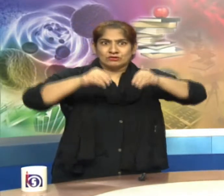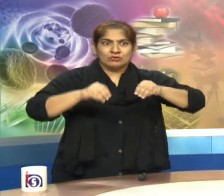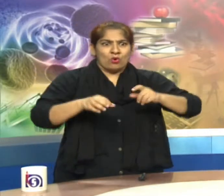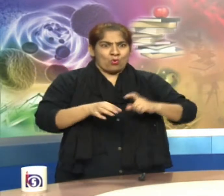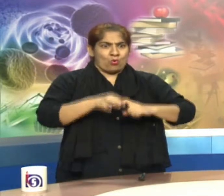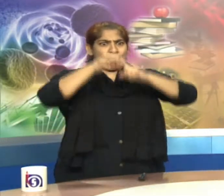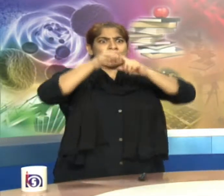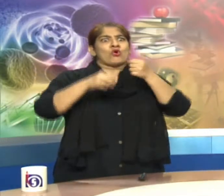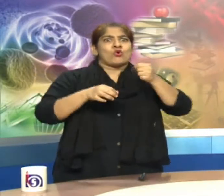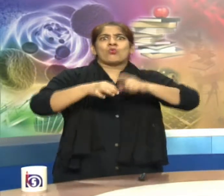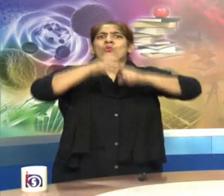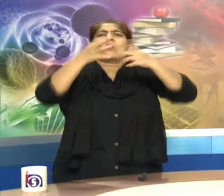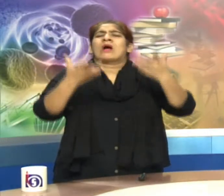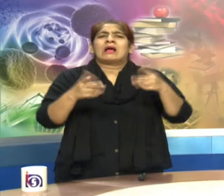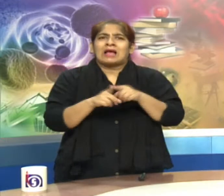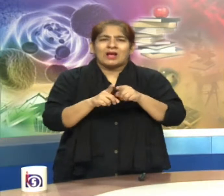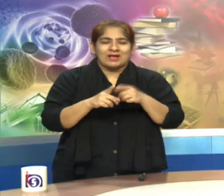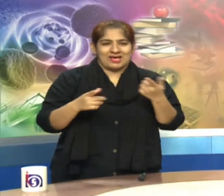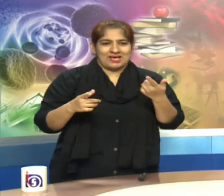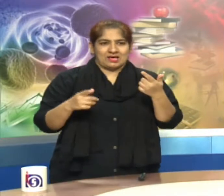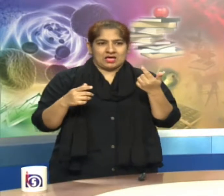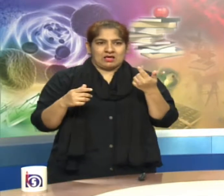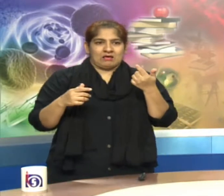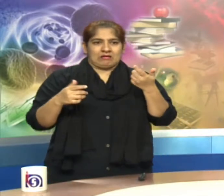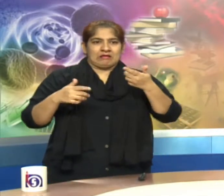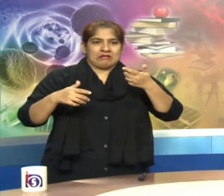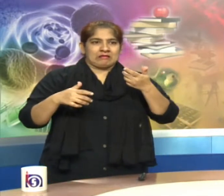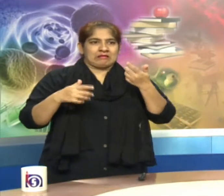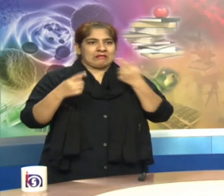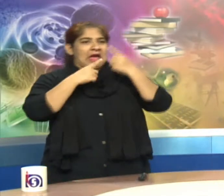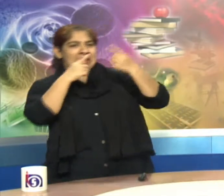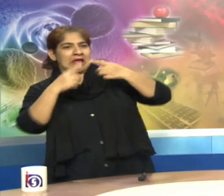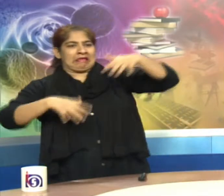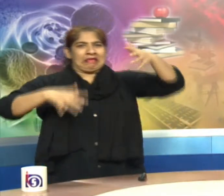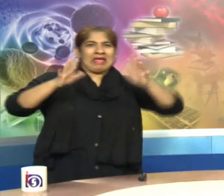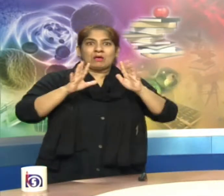what are the qualities of a good salesman?